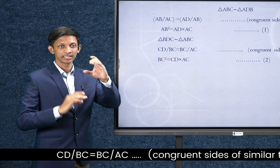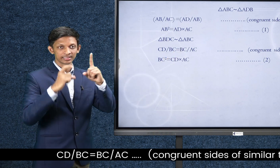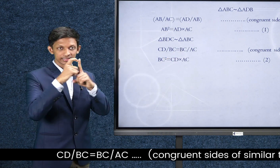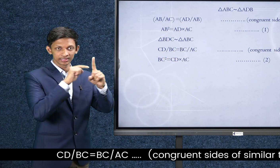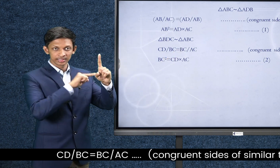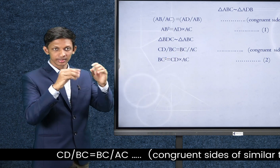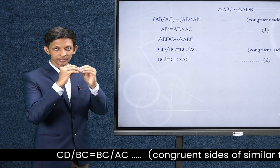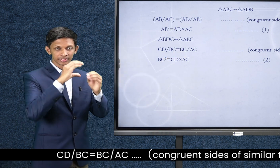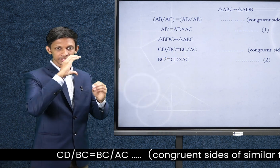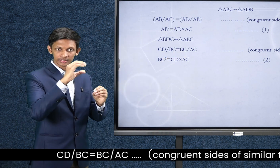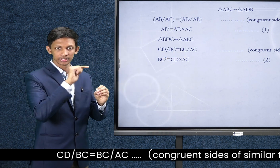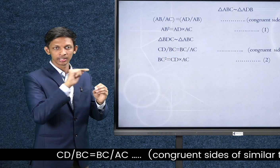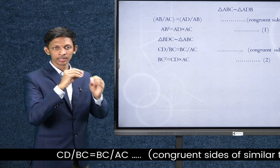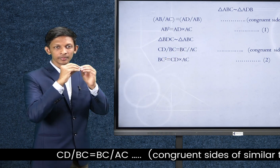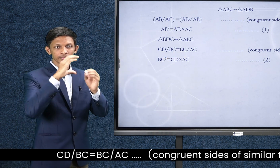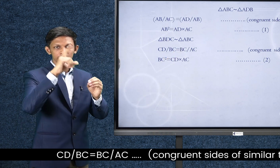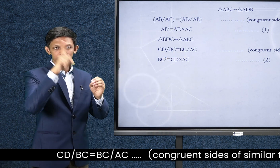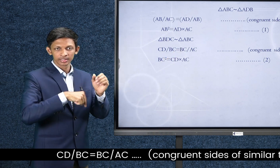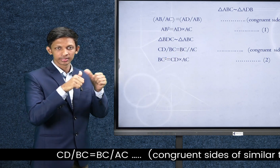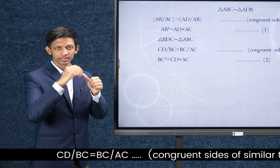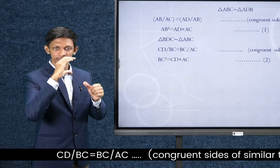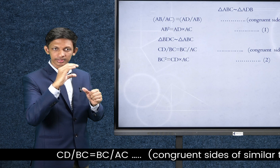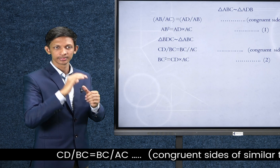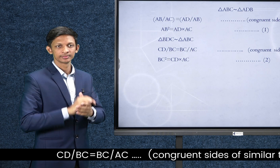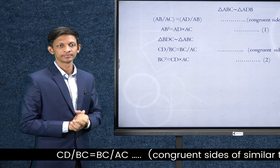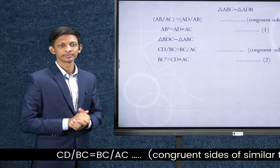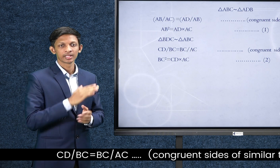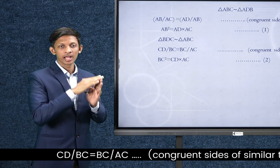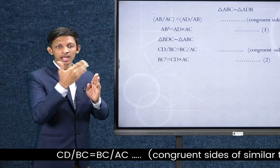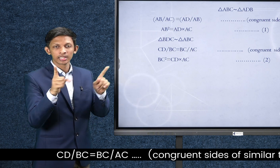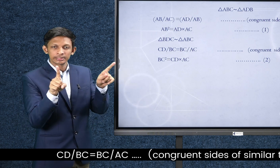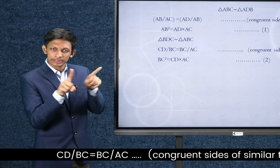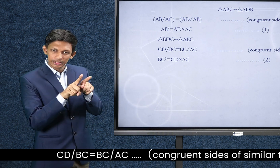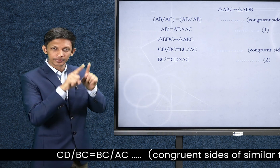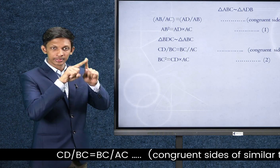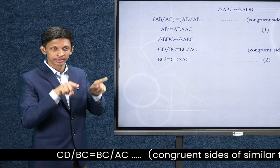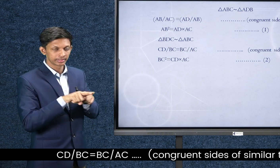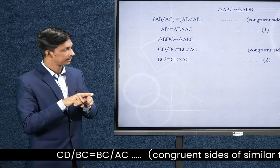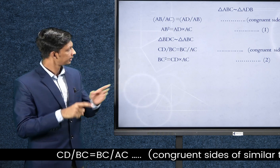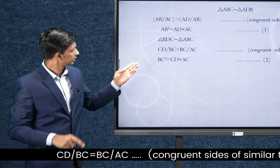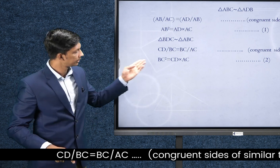CD by BC is equal to BC by AC, congruent sides of similar triangles.